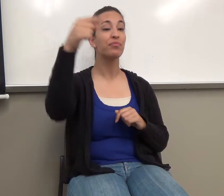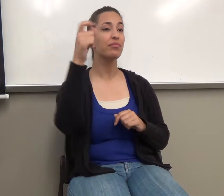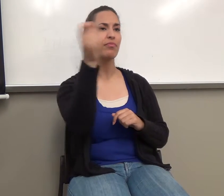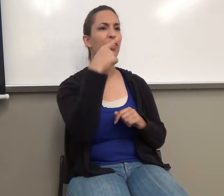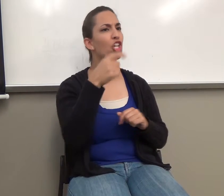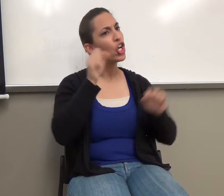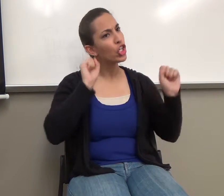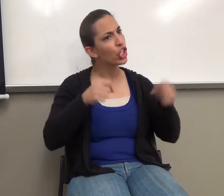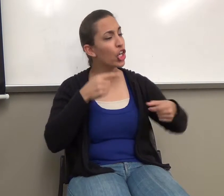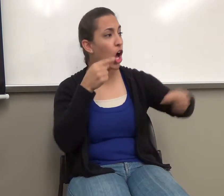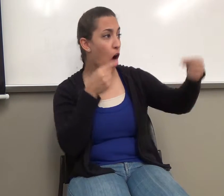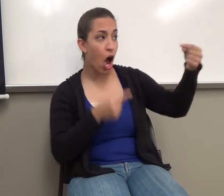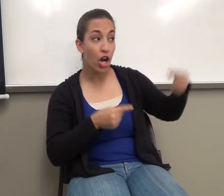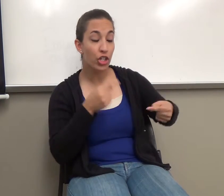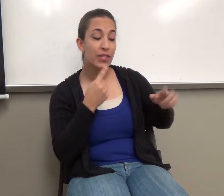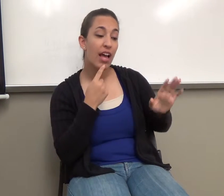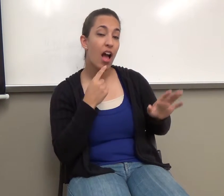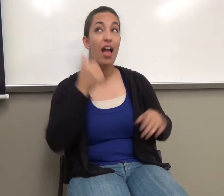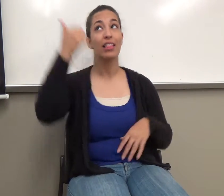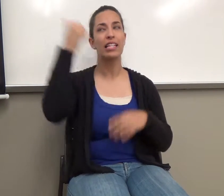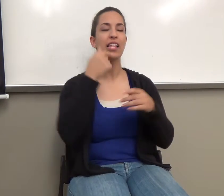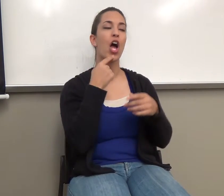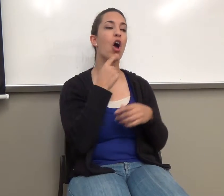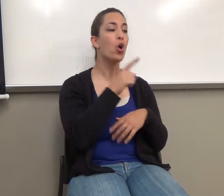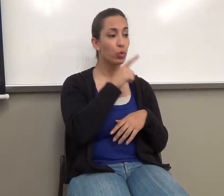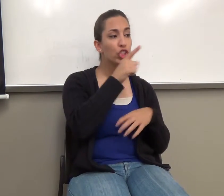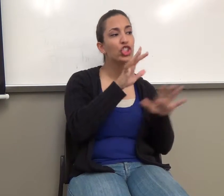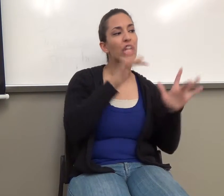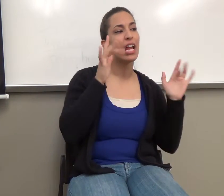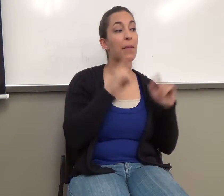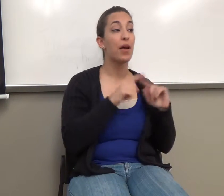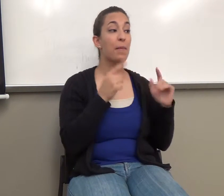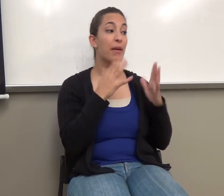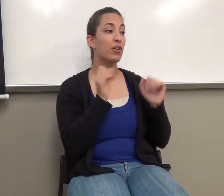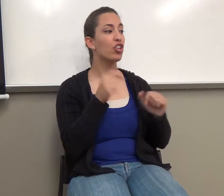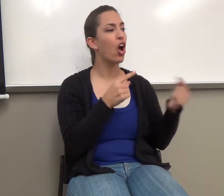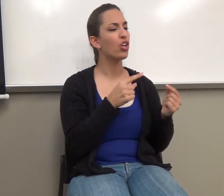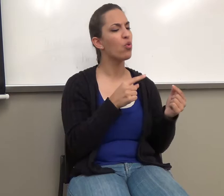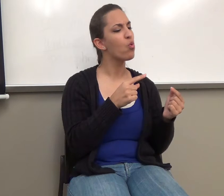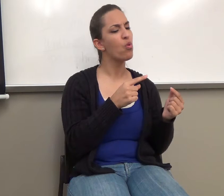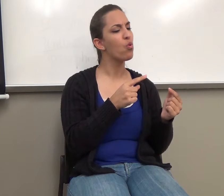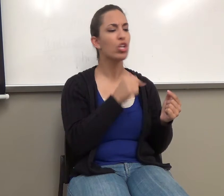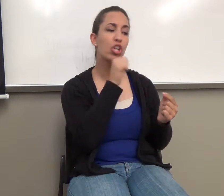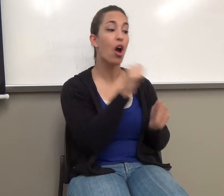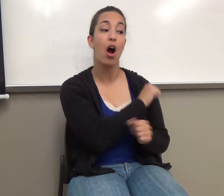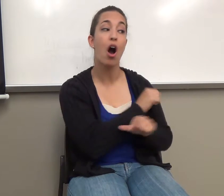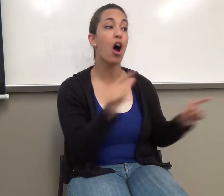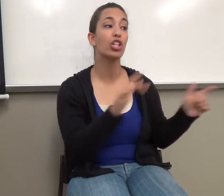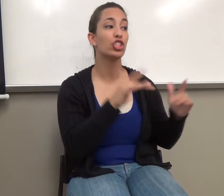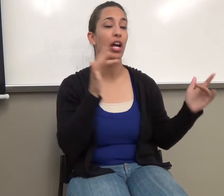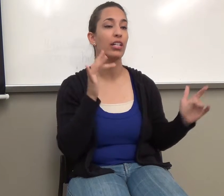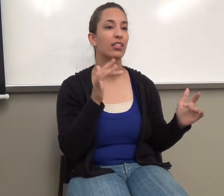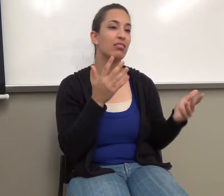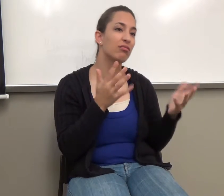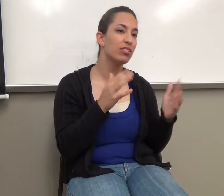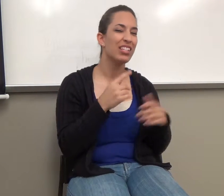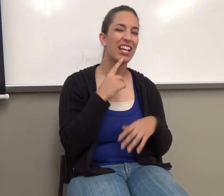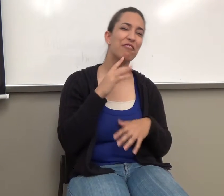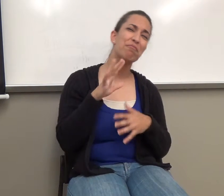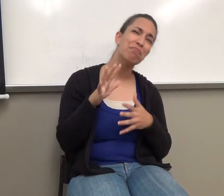of them were not the car for this coolers or whatever they give them. So does that